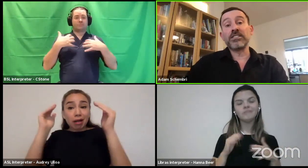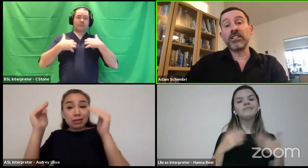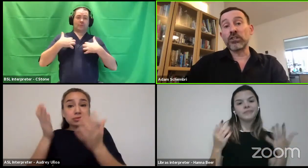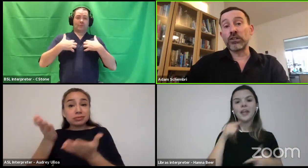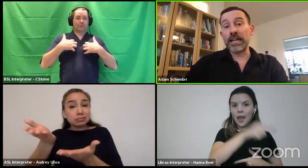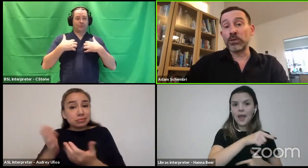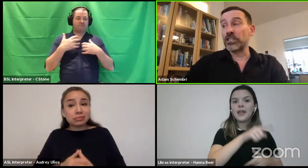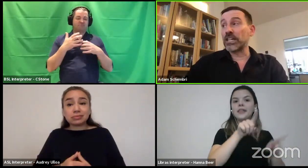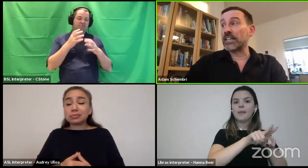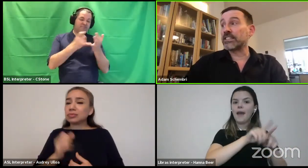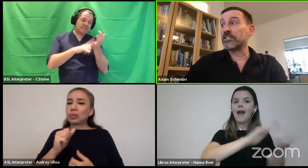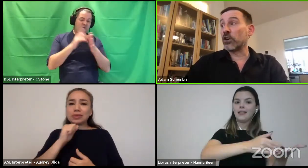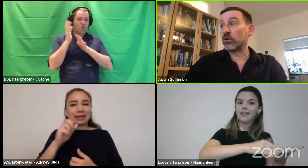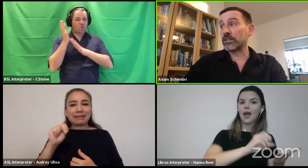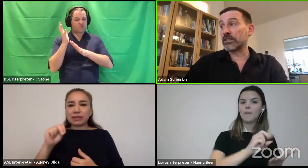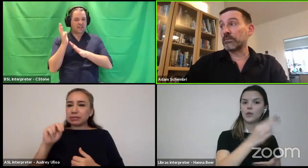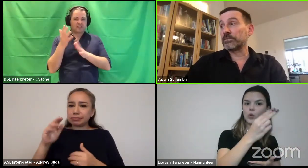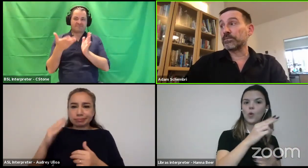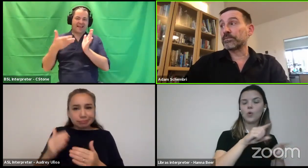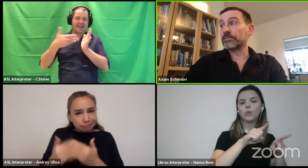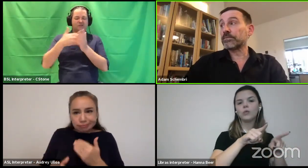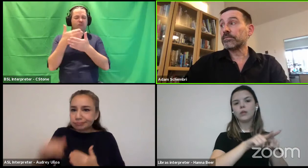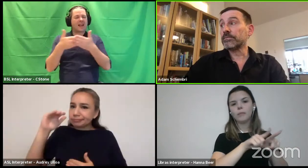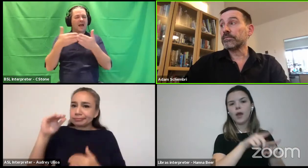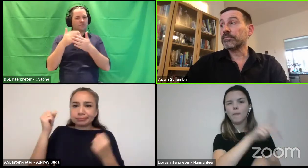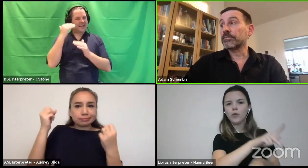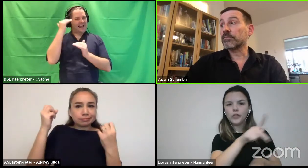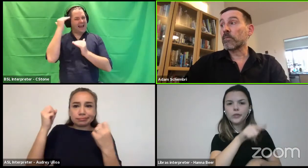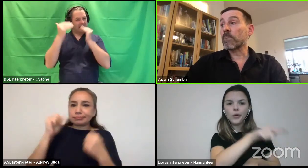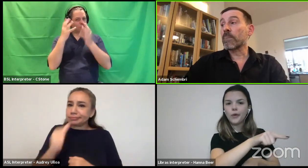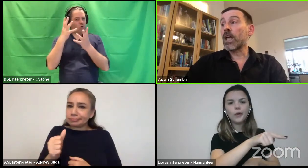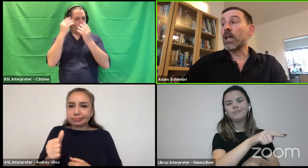as an additional language as adults.